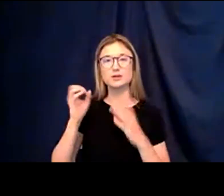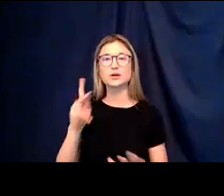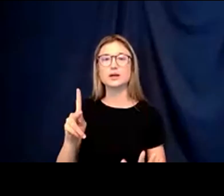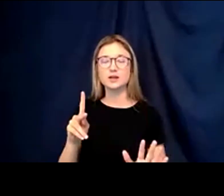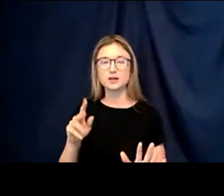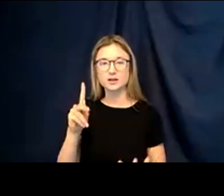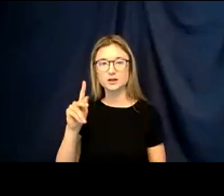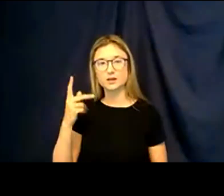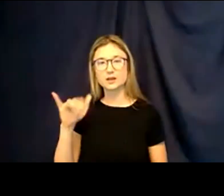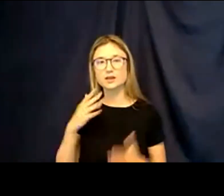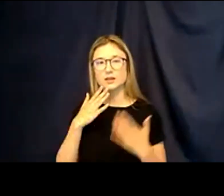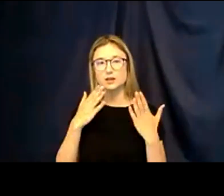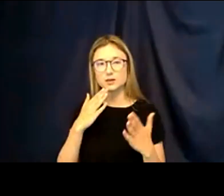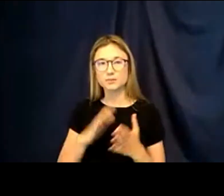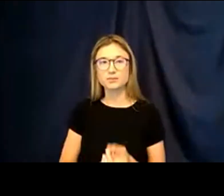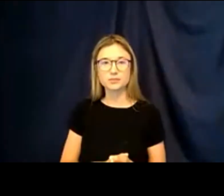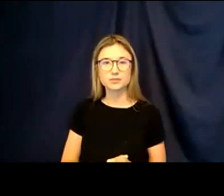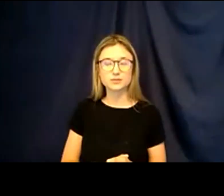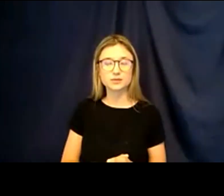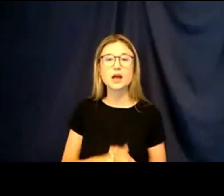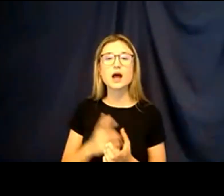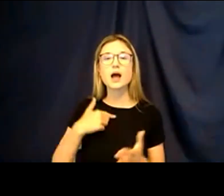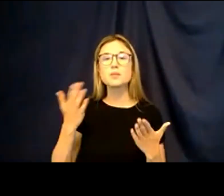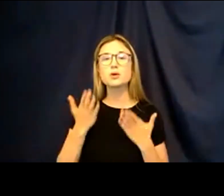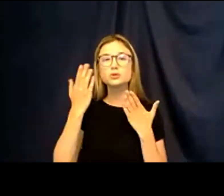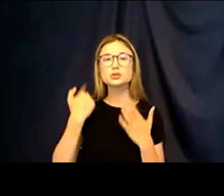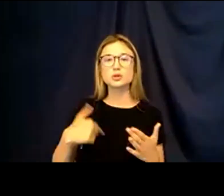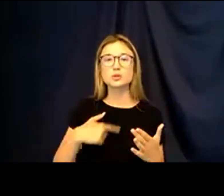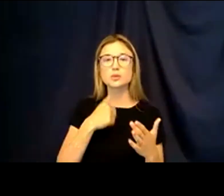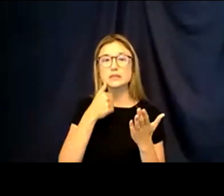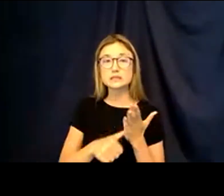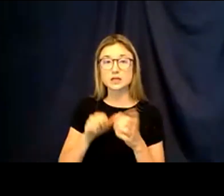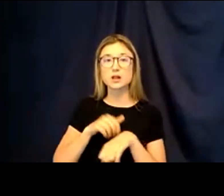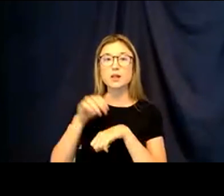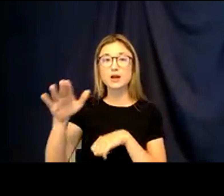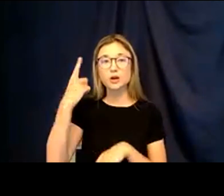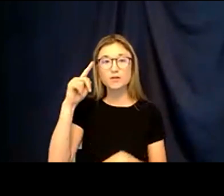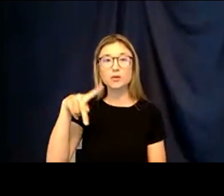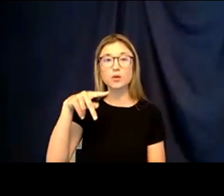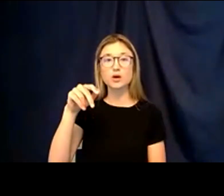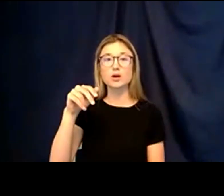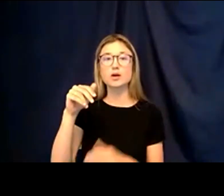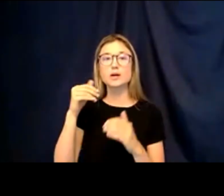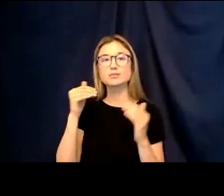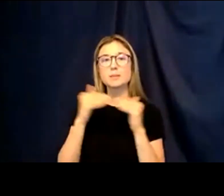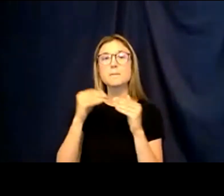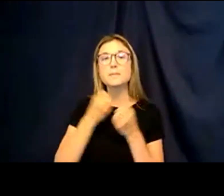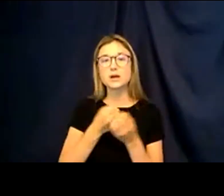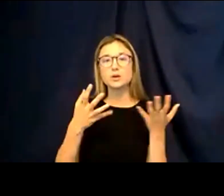much. Parity and I make a motion that we send a letter for parity in service rate across